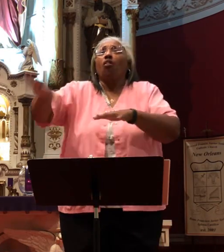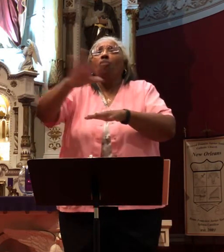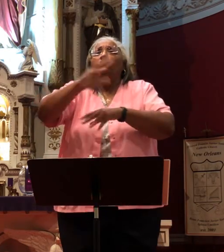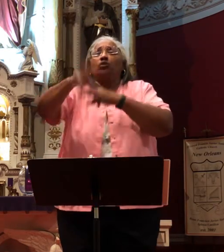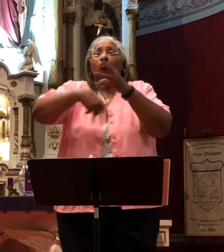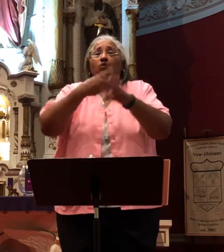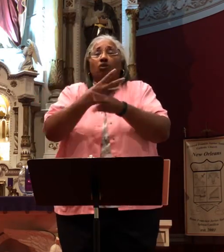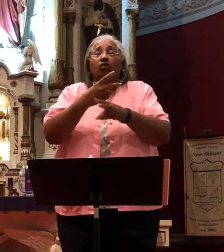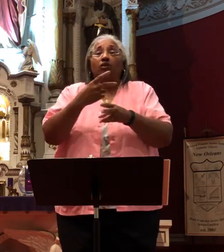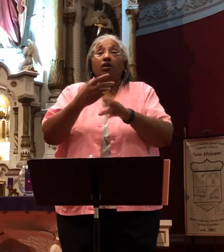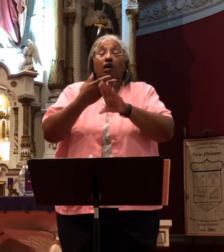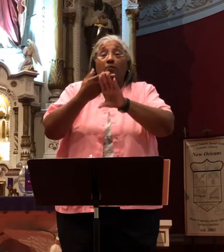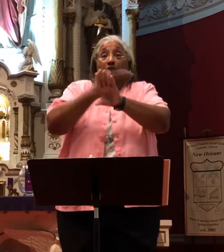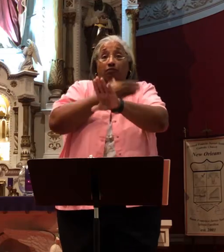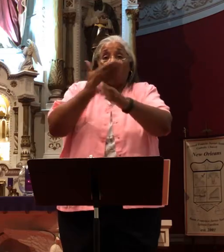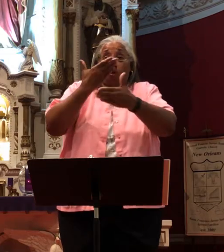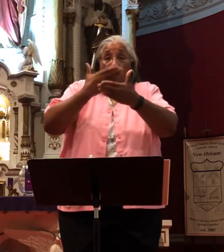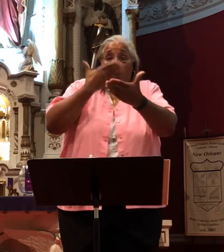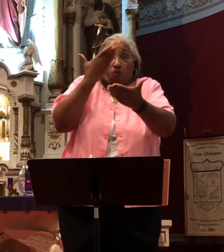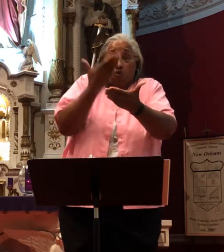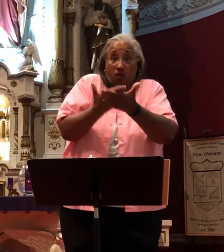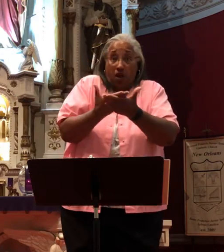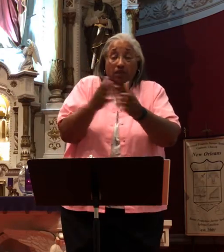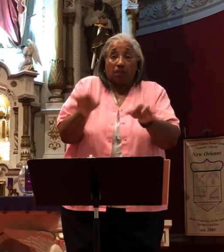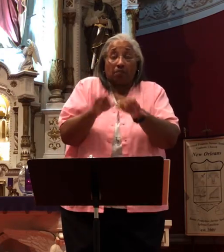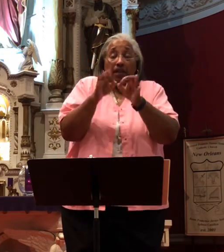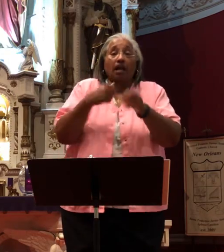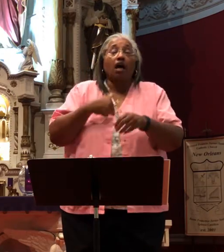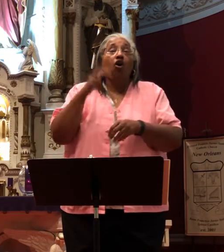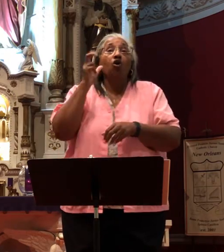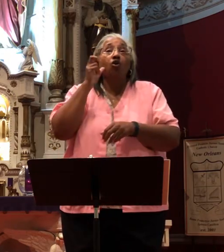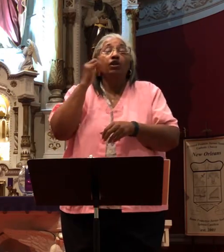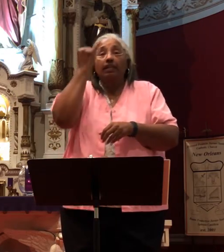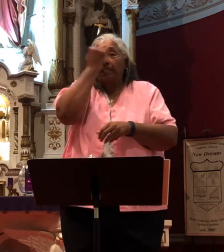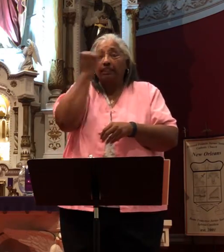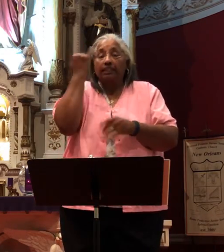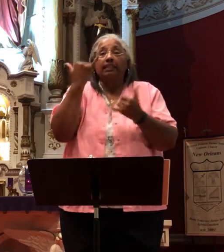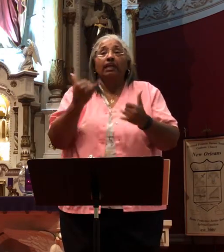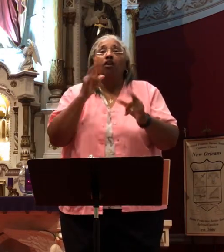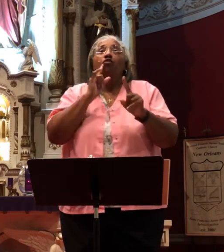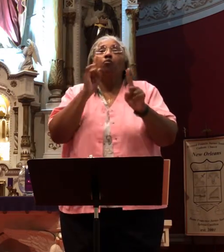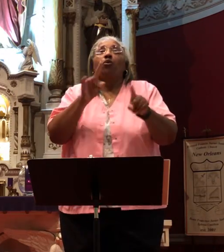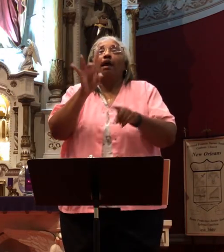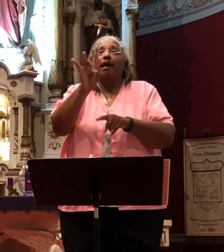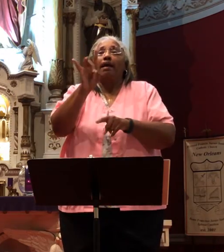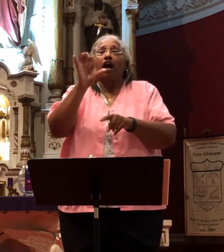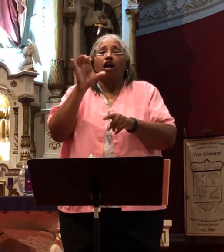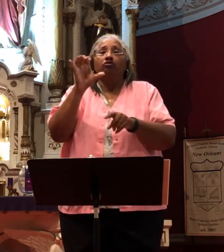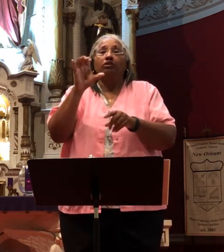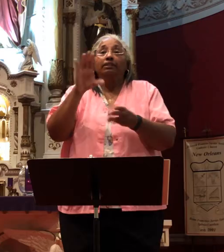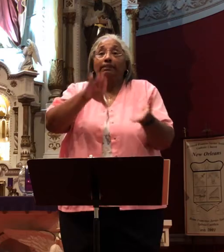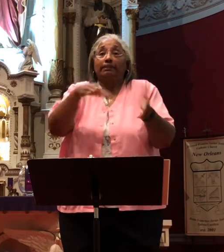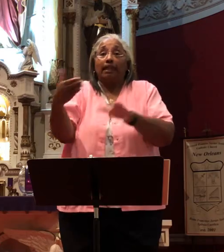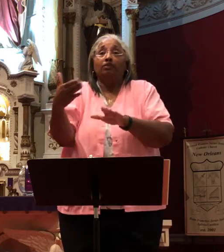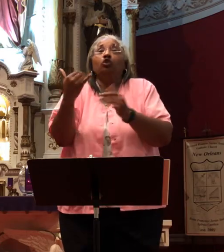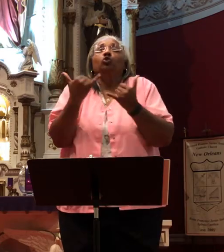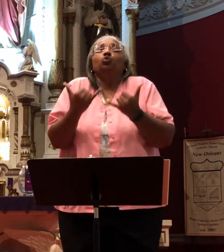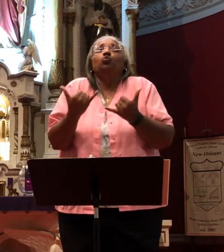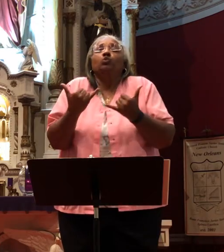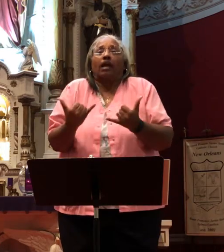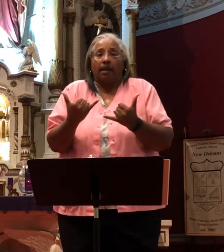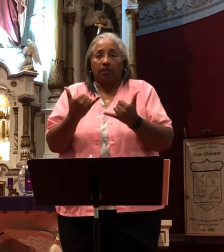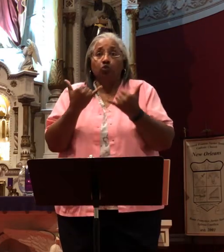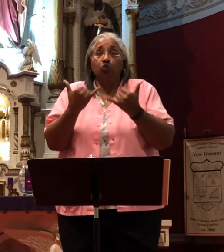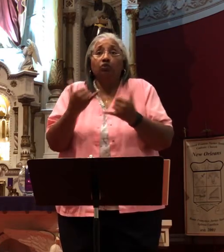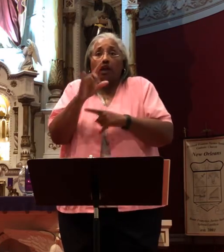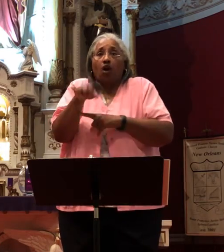just heard before coming to Mass that Italy has reported 800 deaths today, just today. So their number